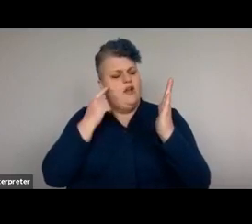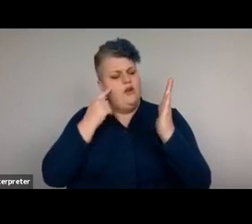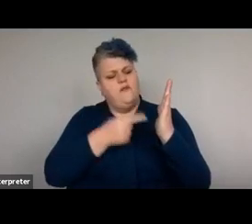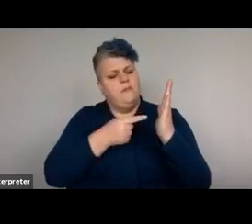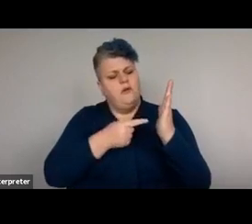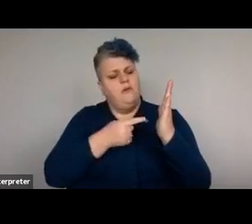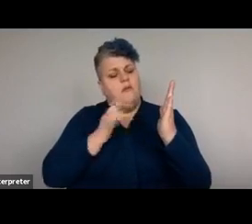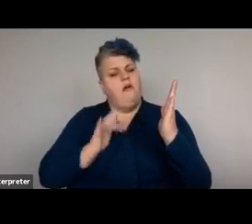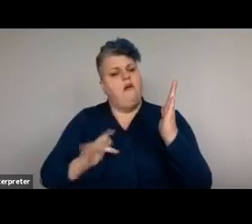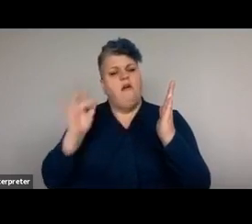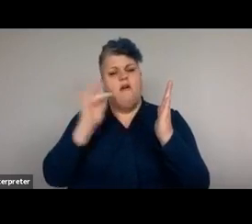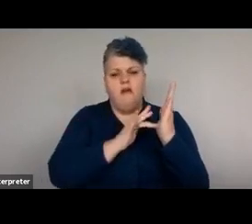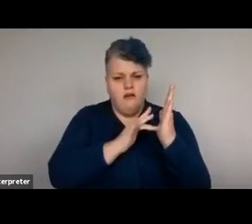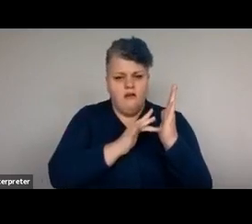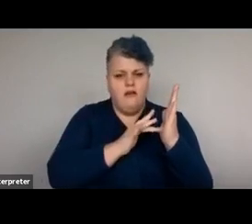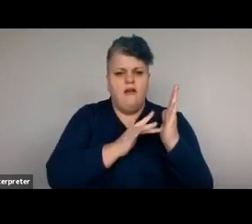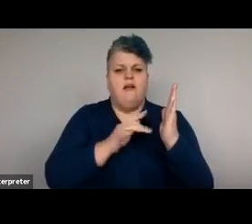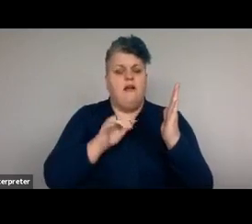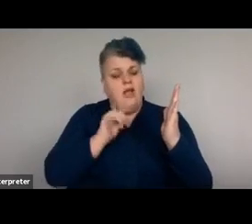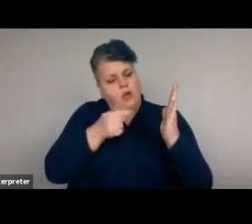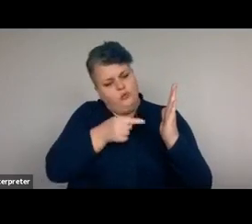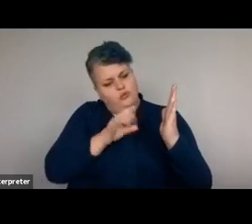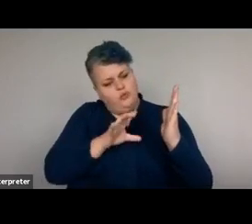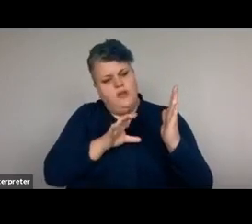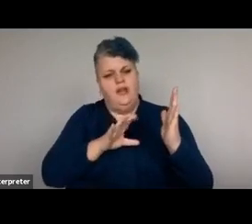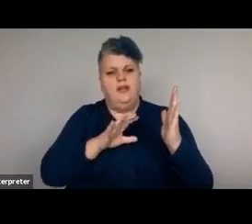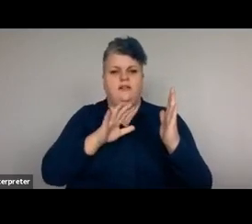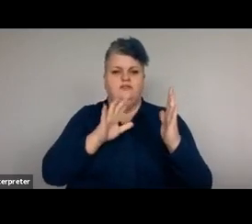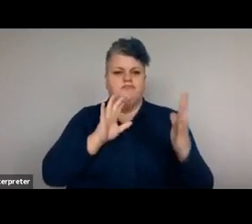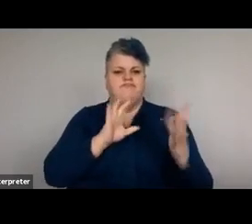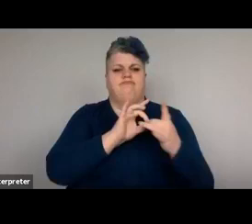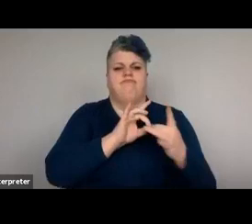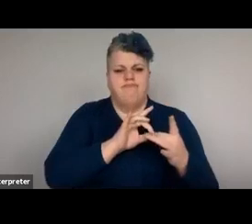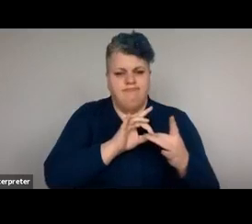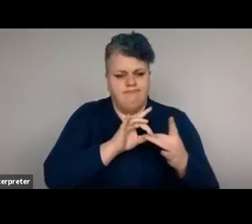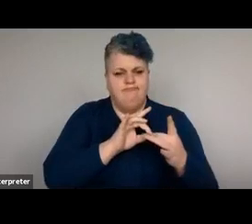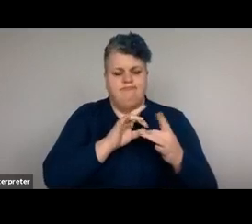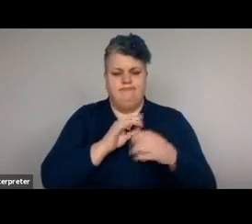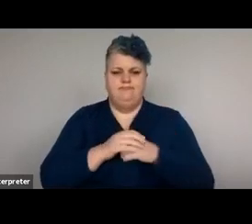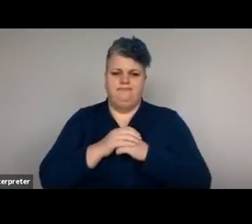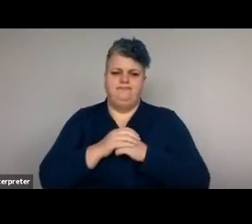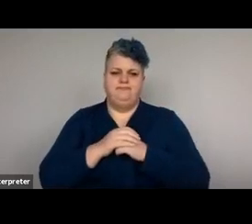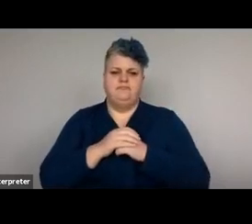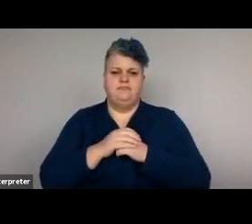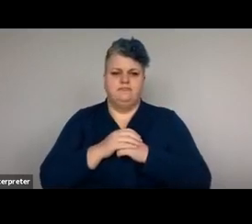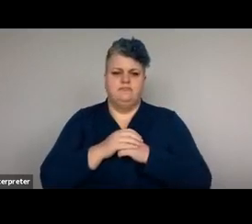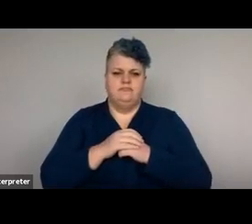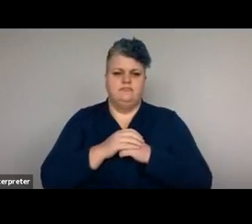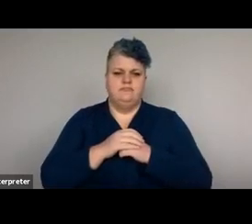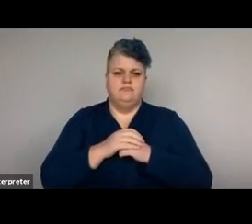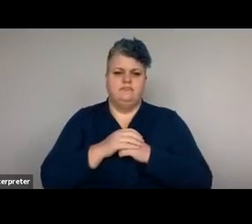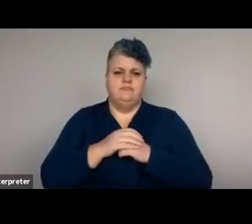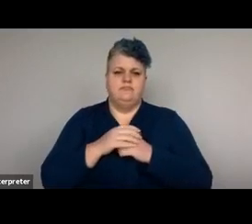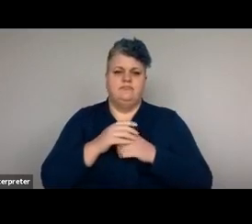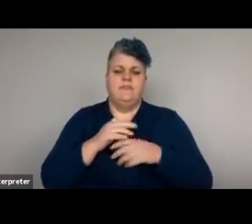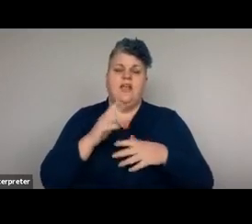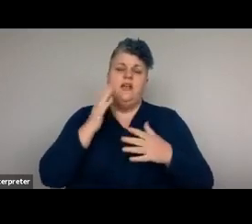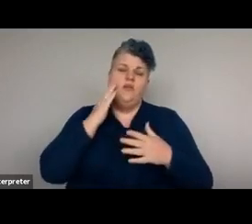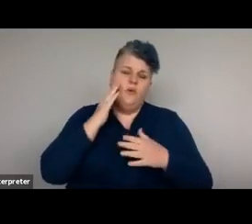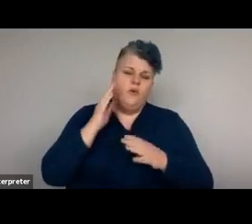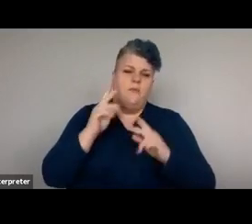just reach out to them to see how they're doing during this time. It's, even if people don't engage very